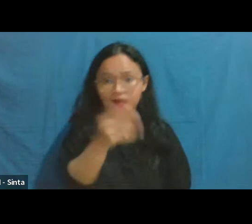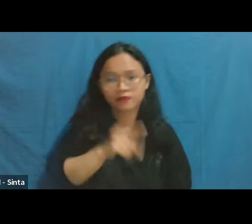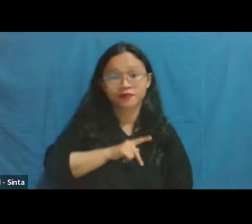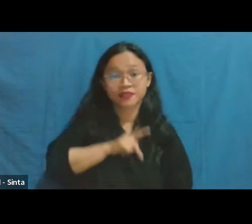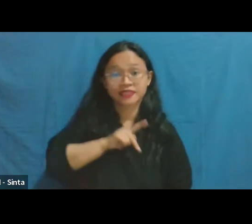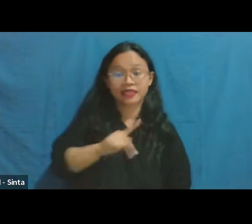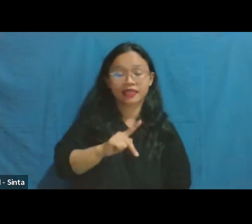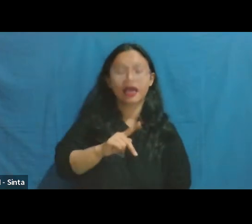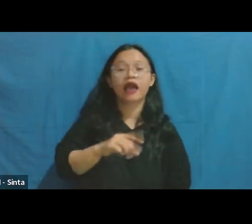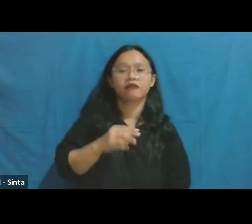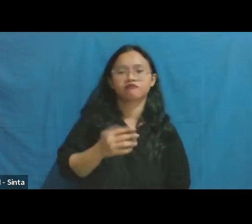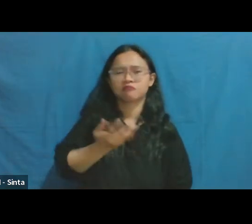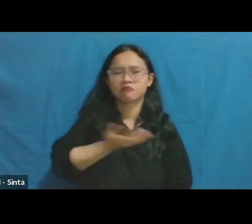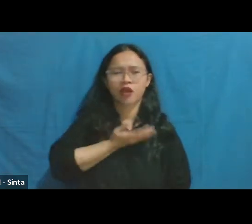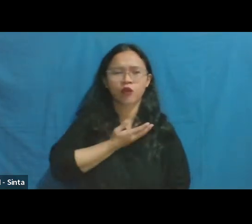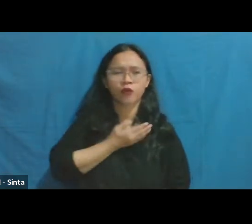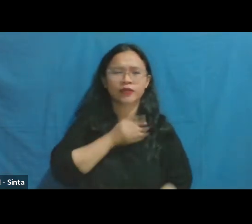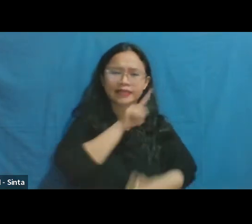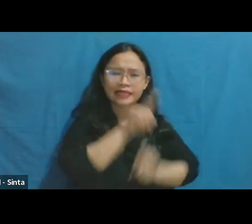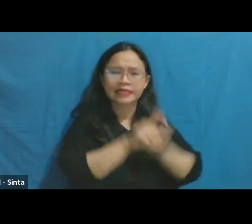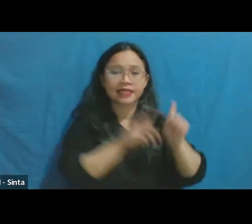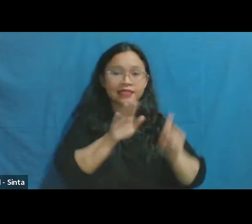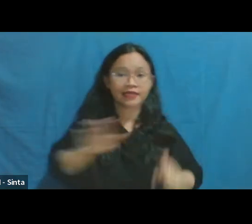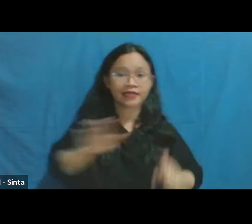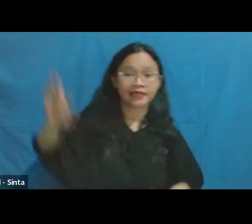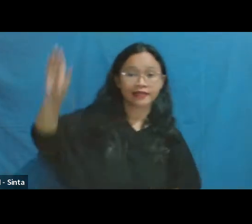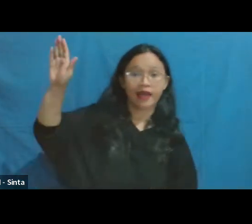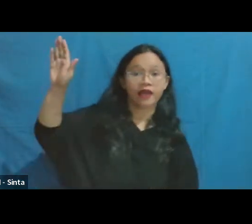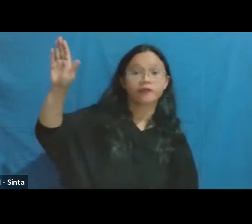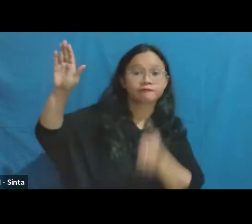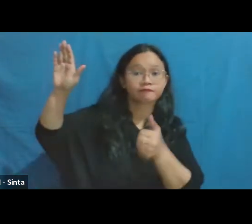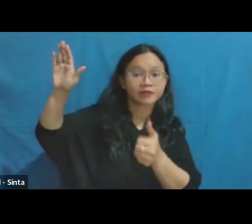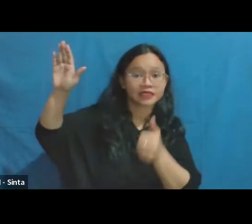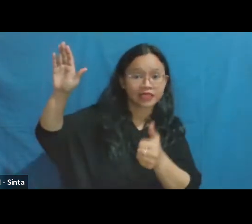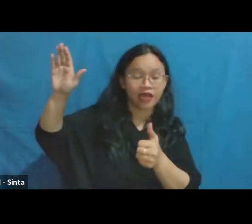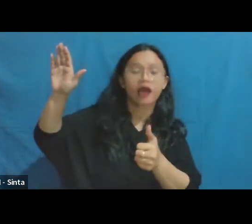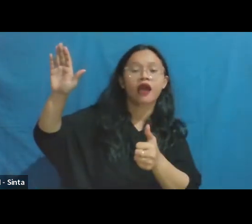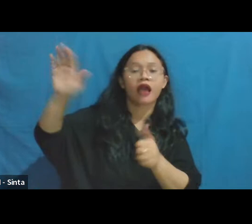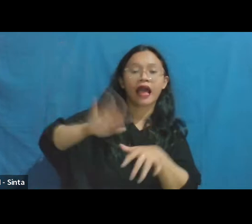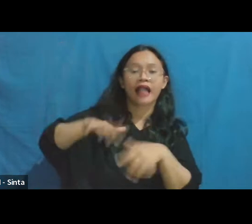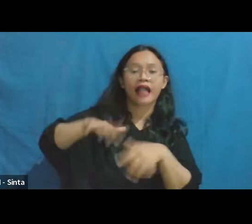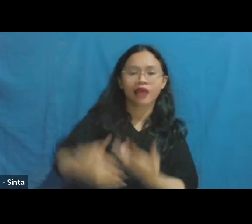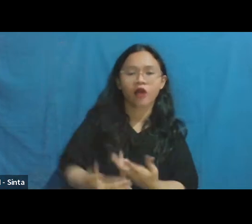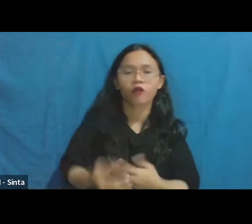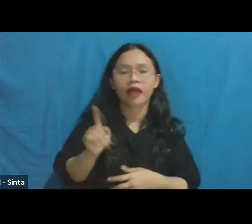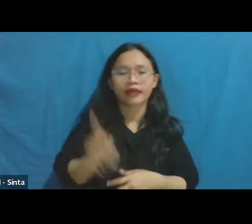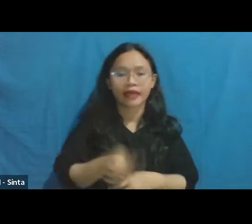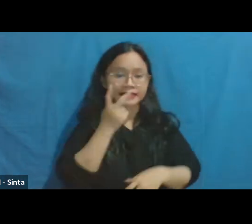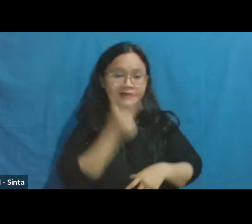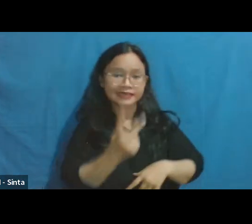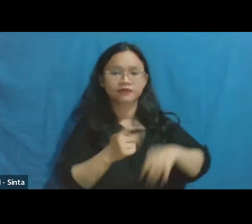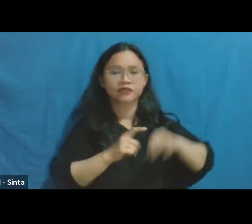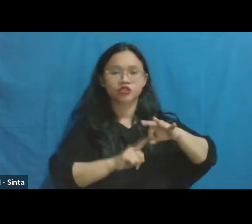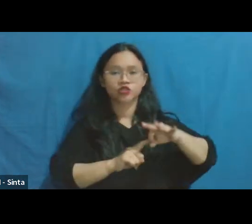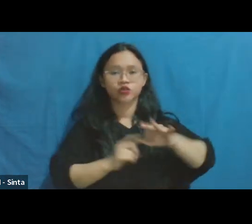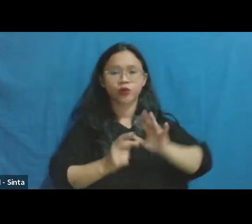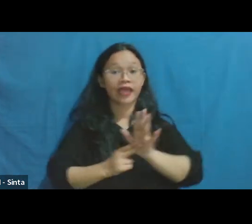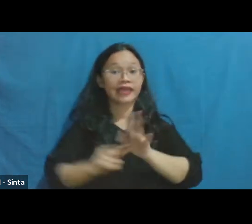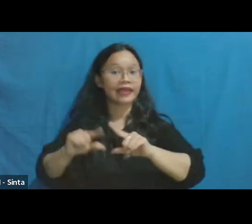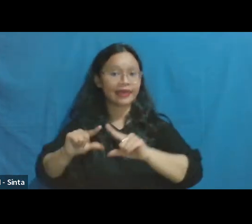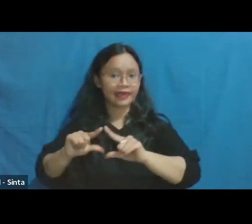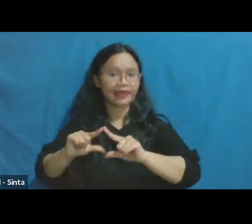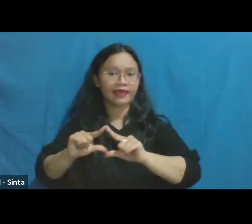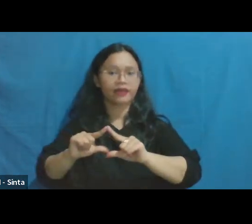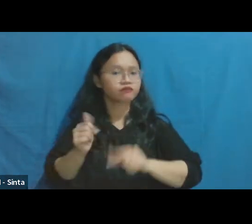or via comment feature in the YouTube. Now I'd like